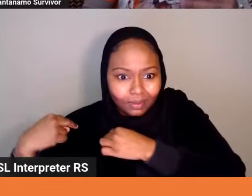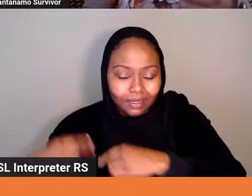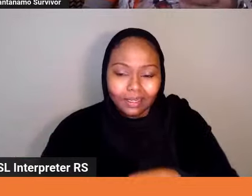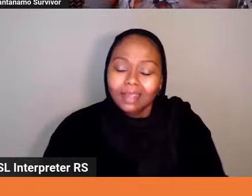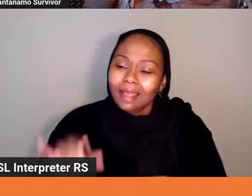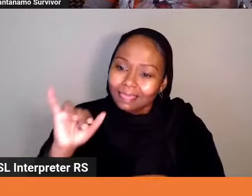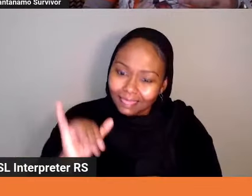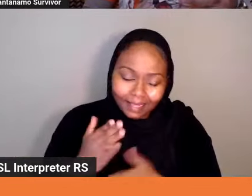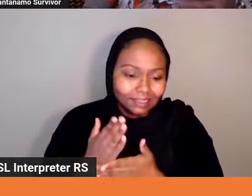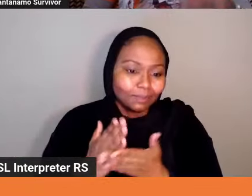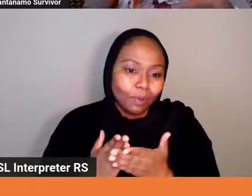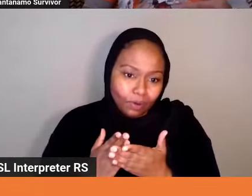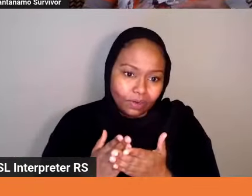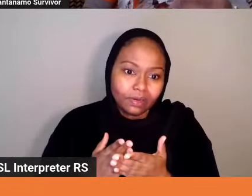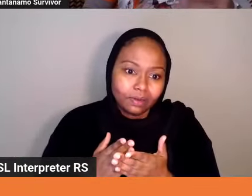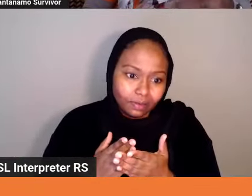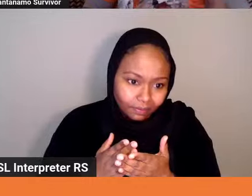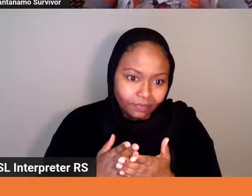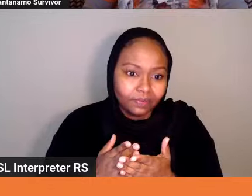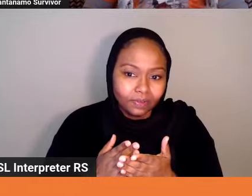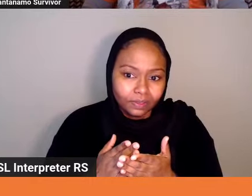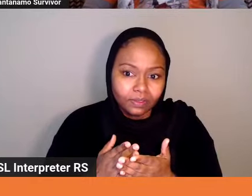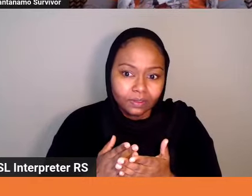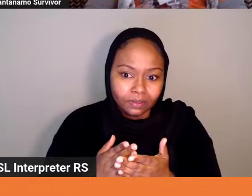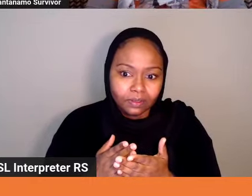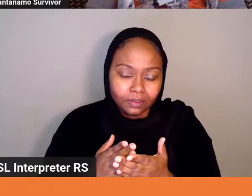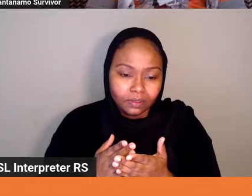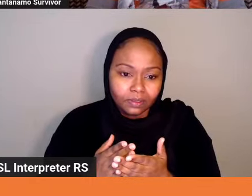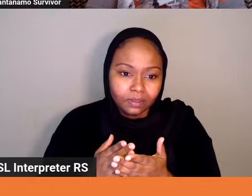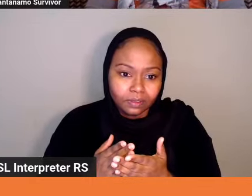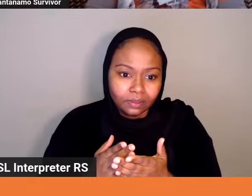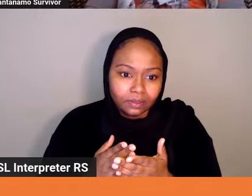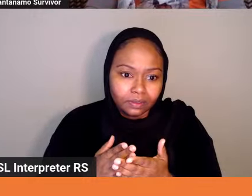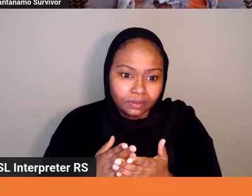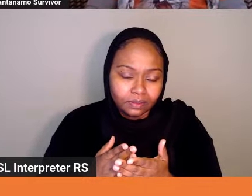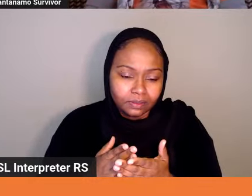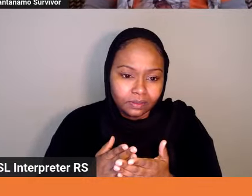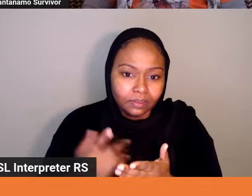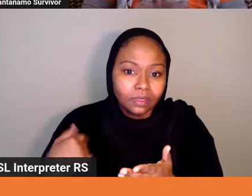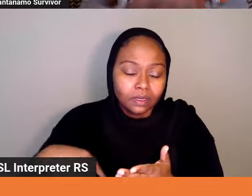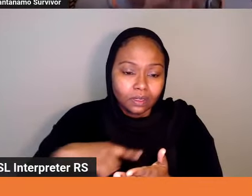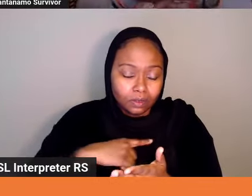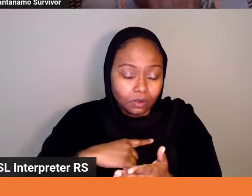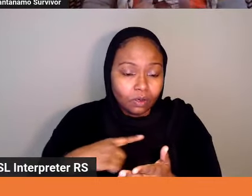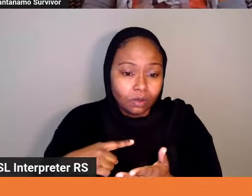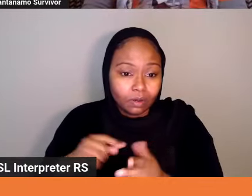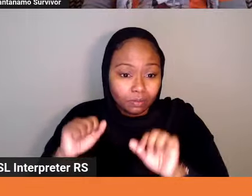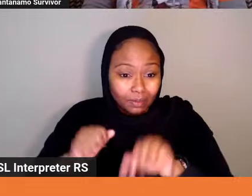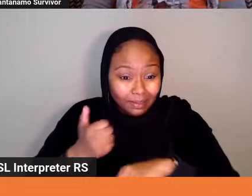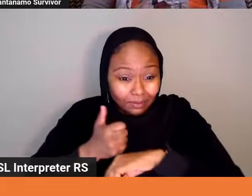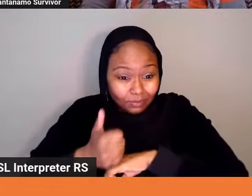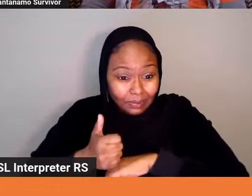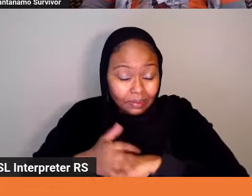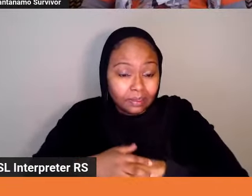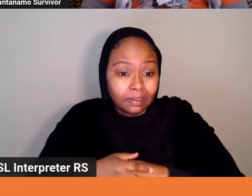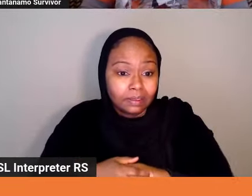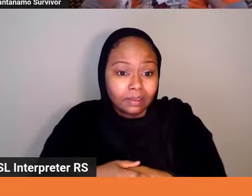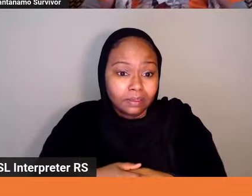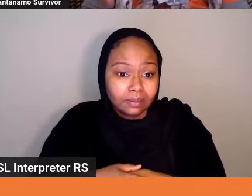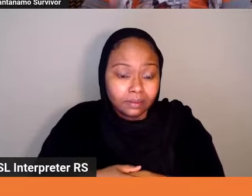the encounter to counter the dehumanization. But also